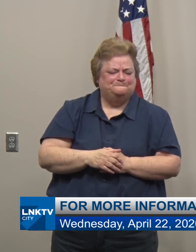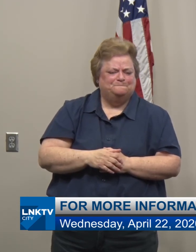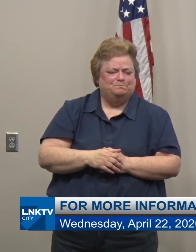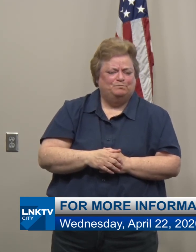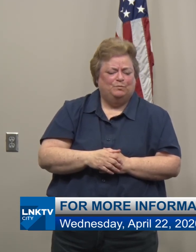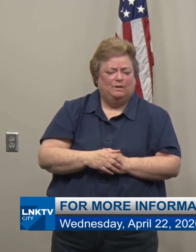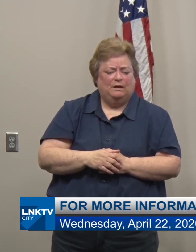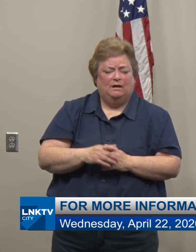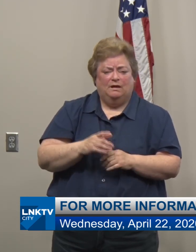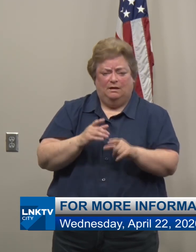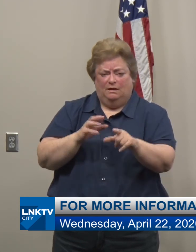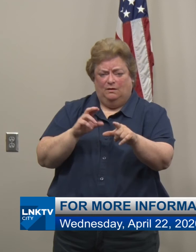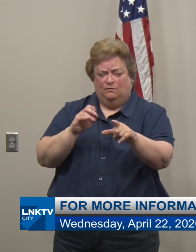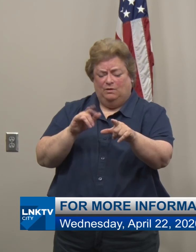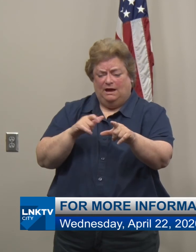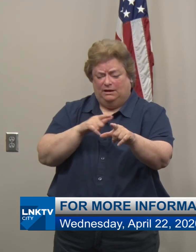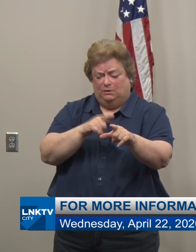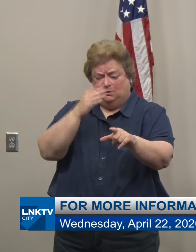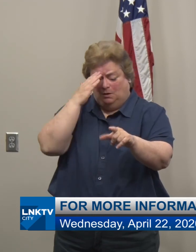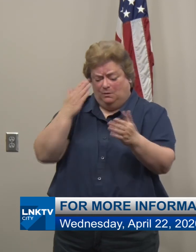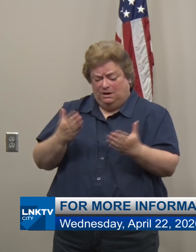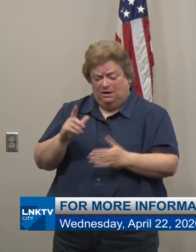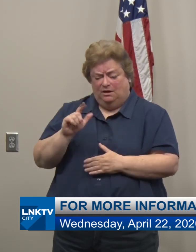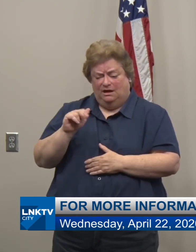But as far as in Lancaster County,